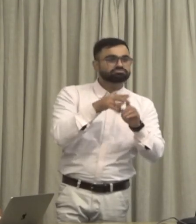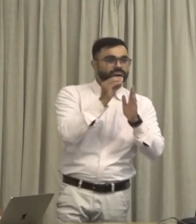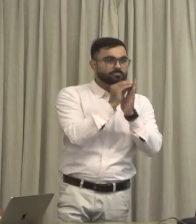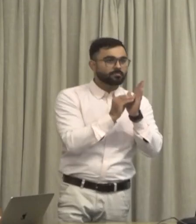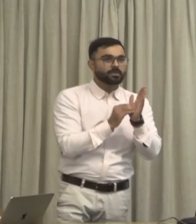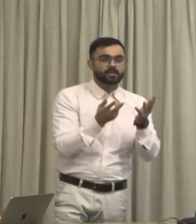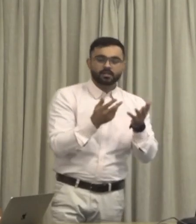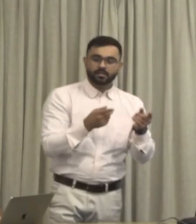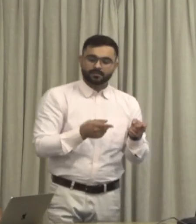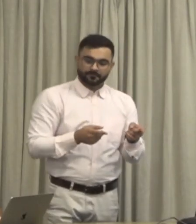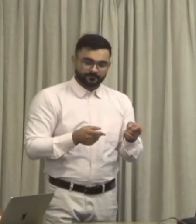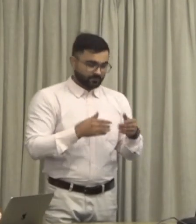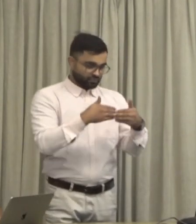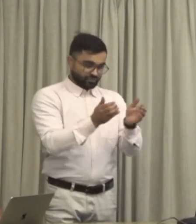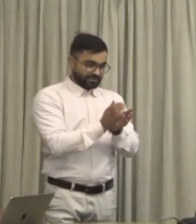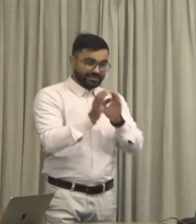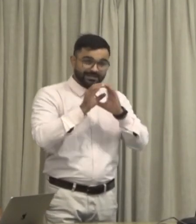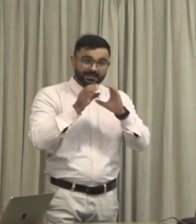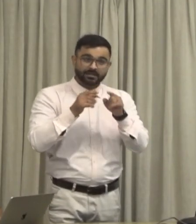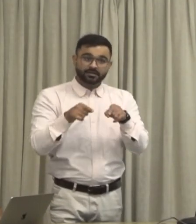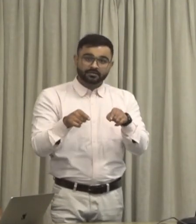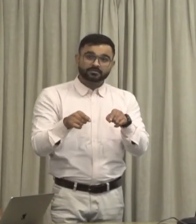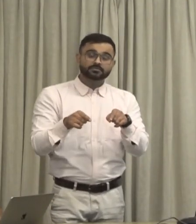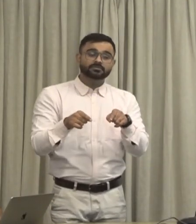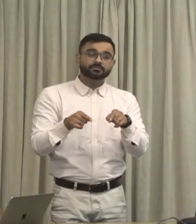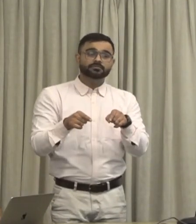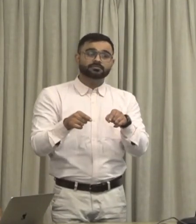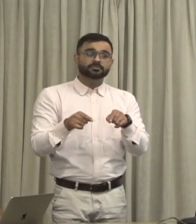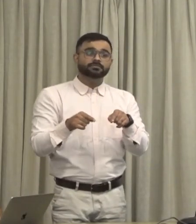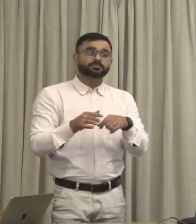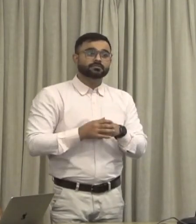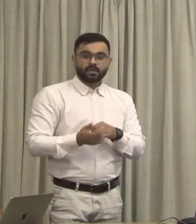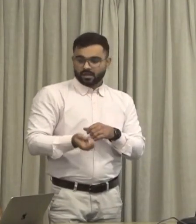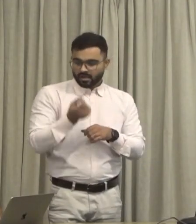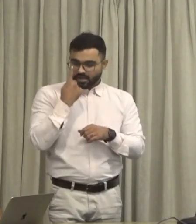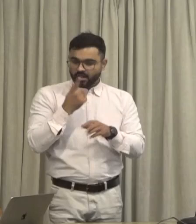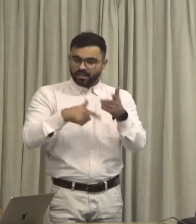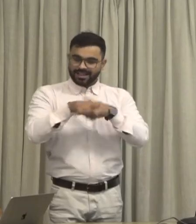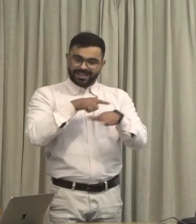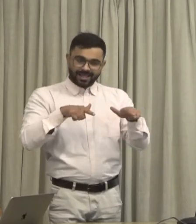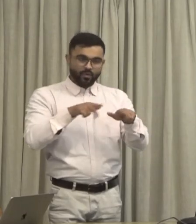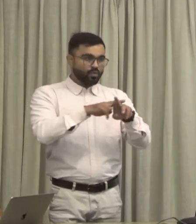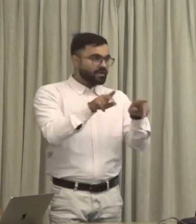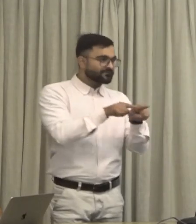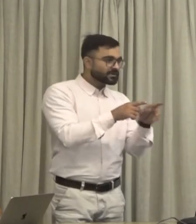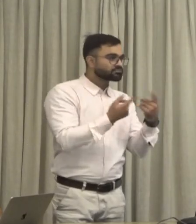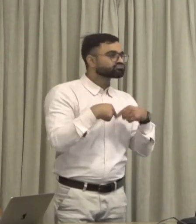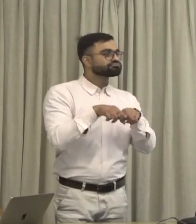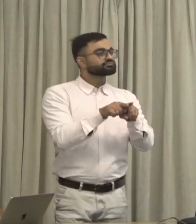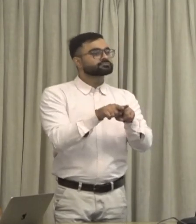to communicate that in an understandable language with the family, and